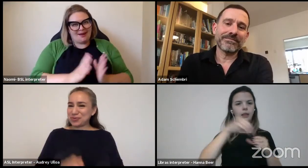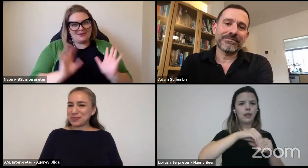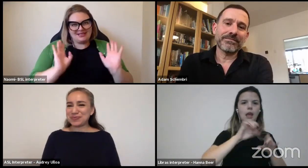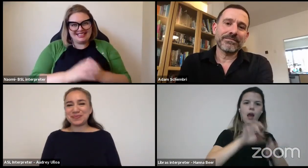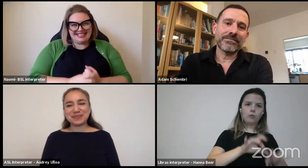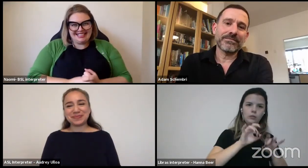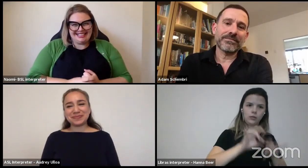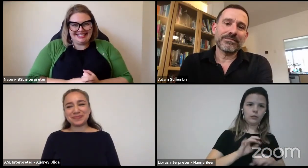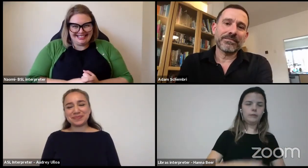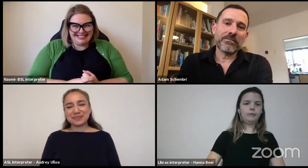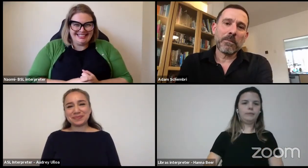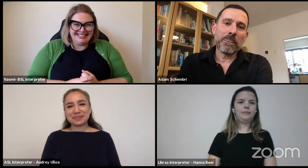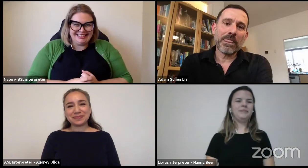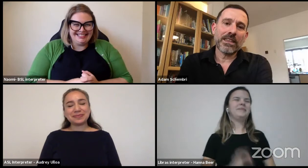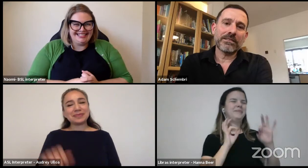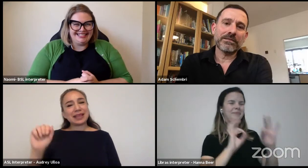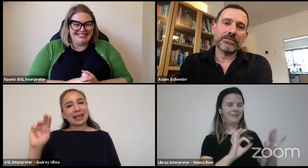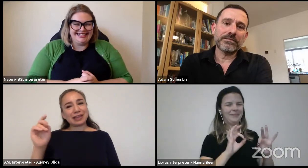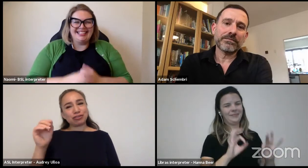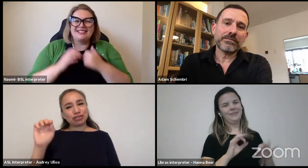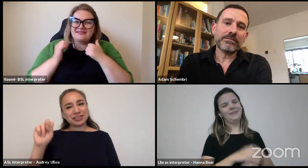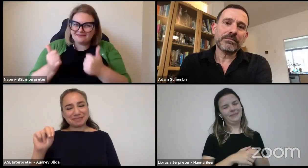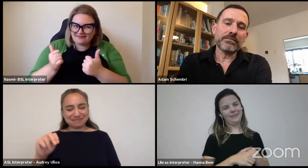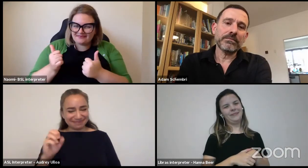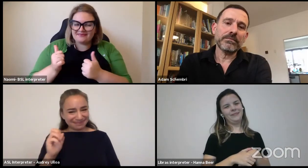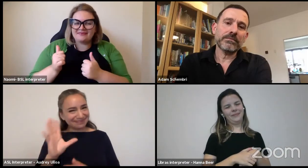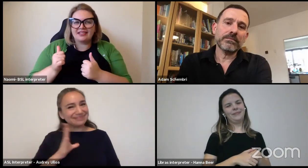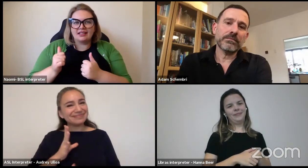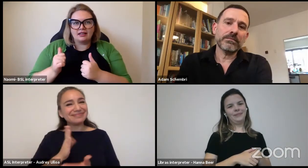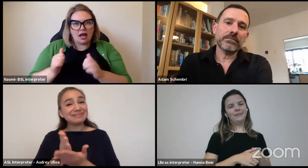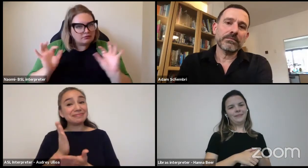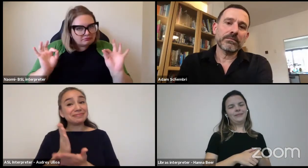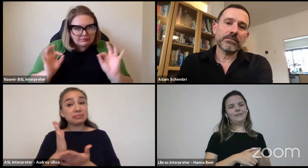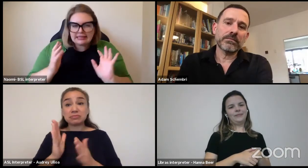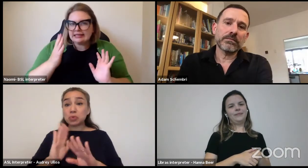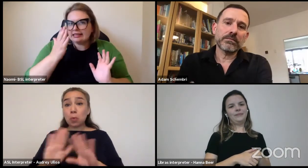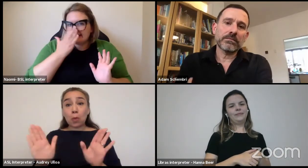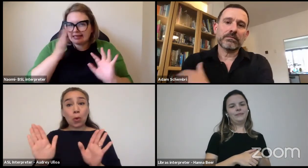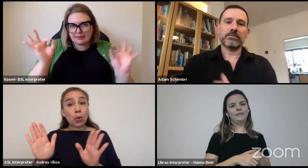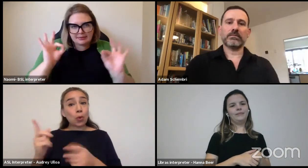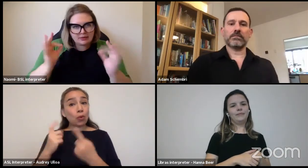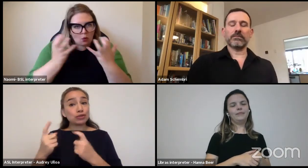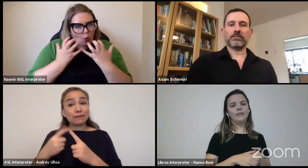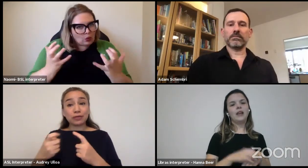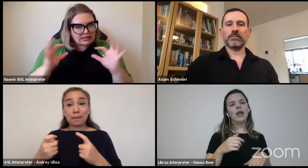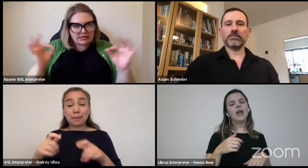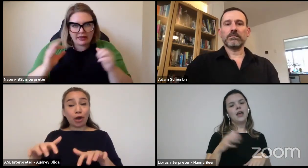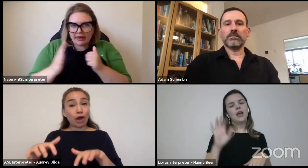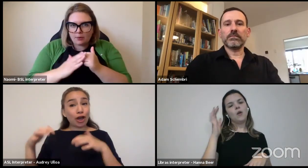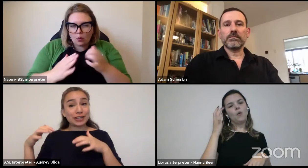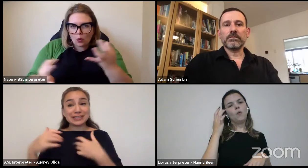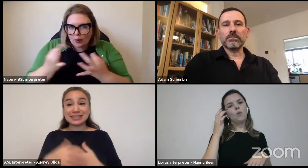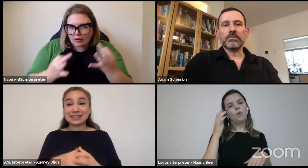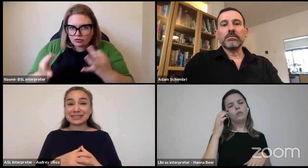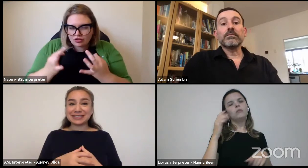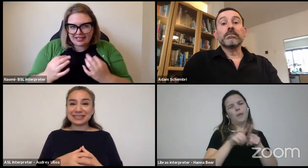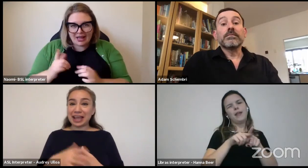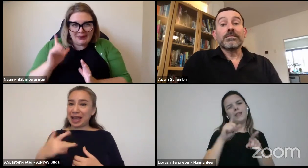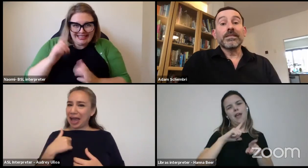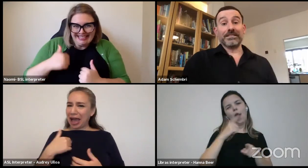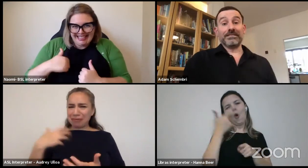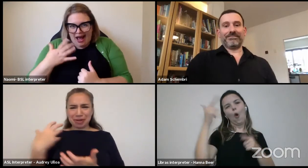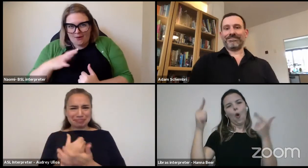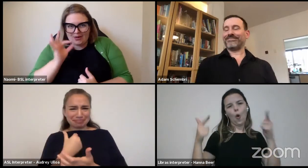All right. As I think there are no more questions from the audience, I will take advantage to do one, right? As